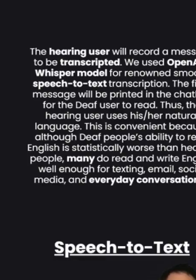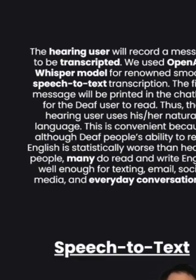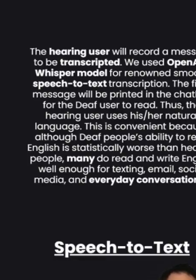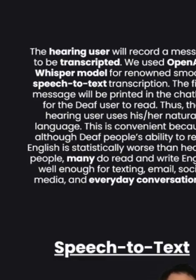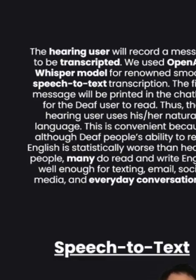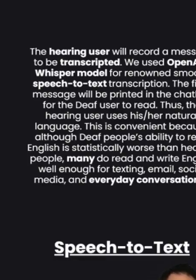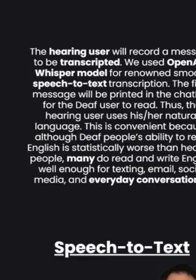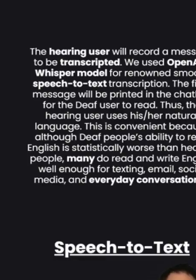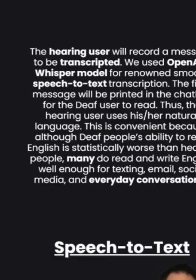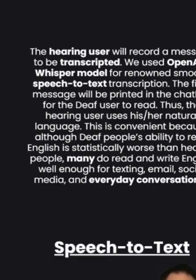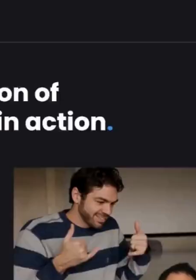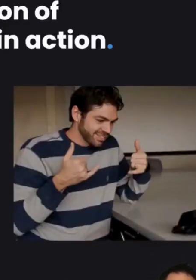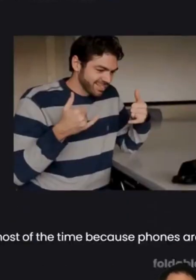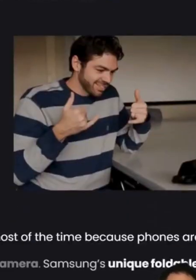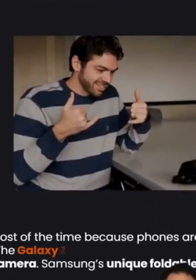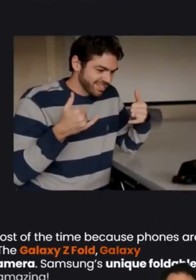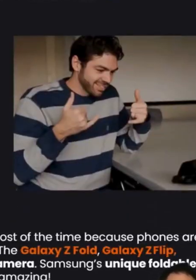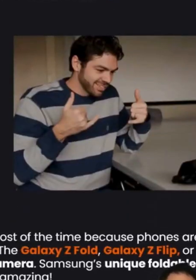is speaking.